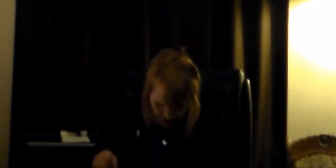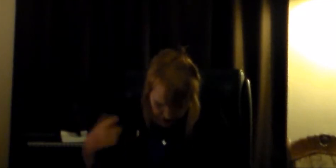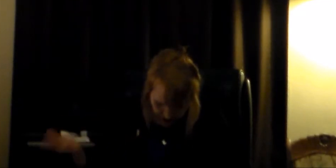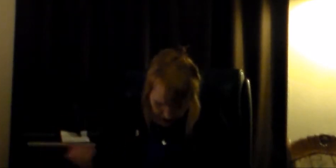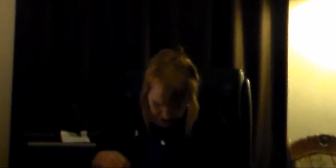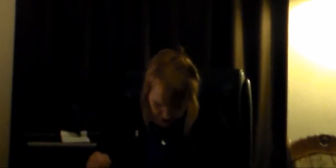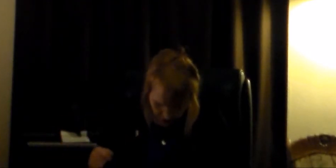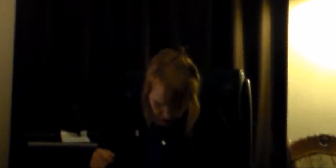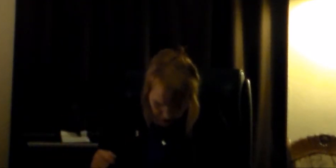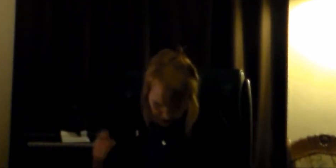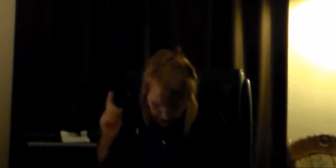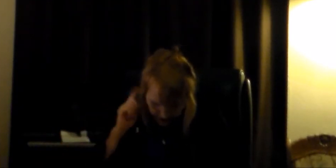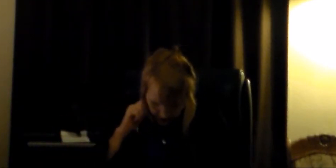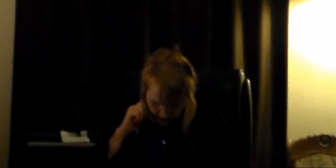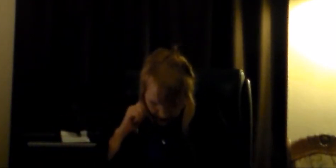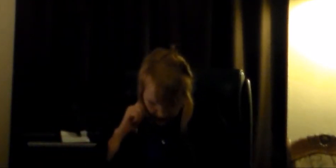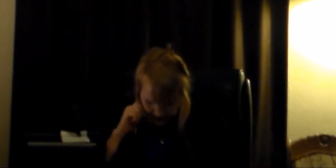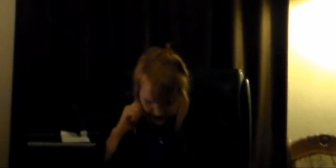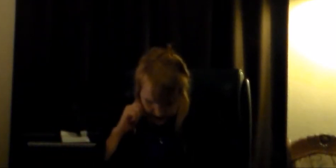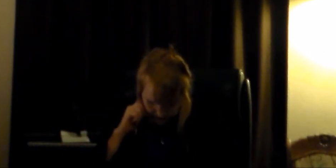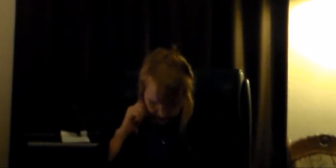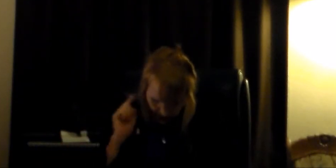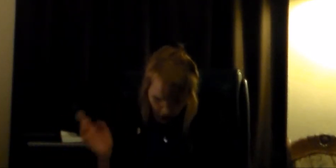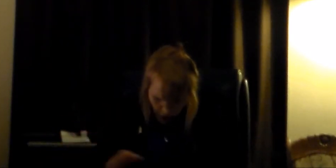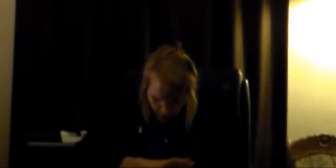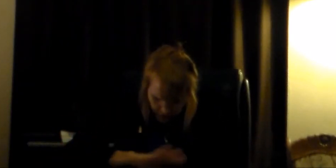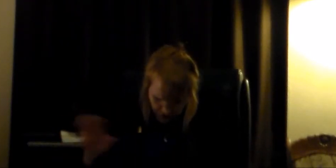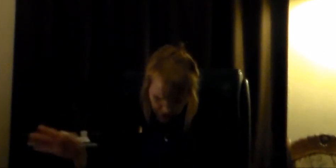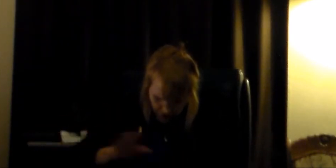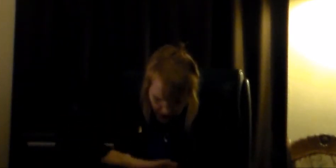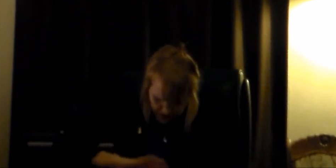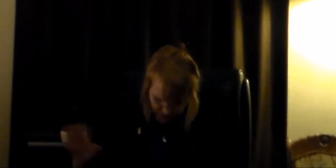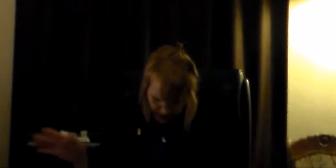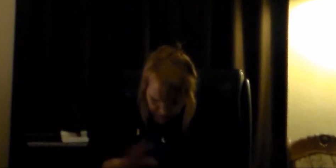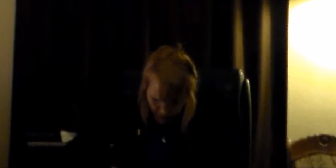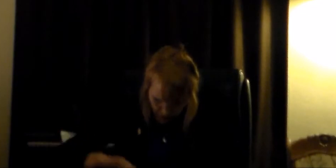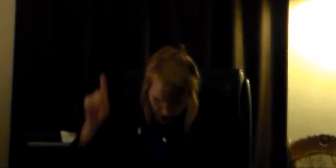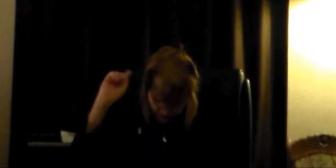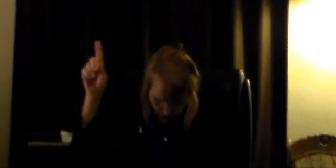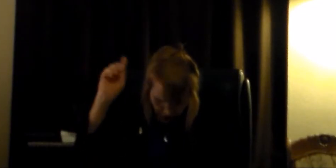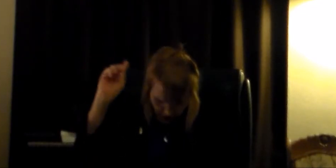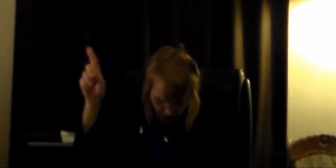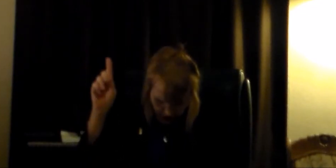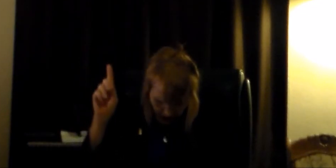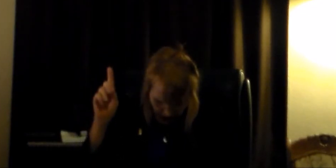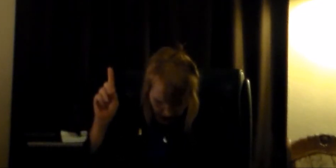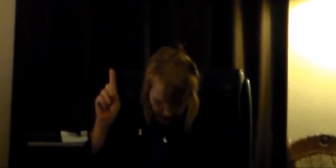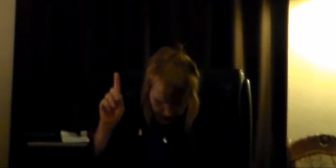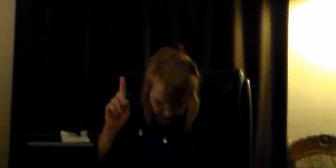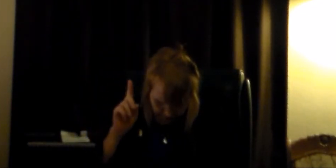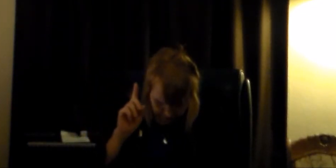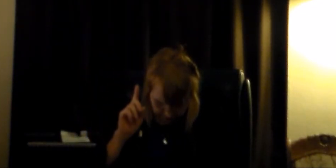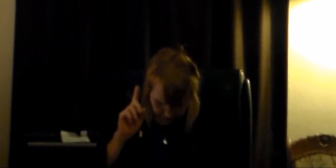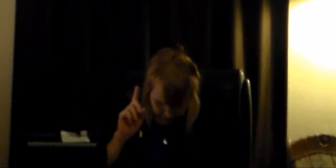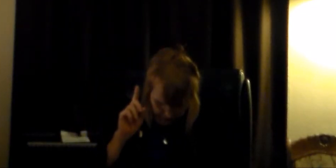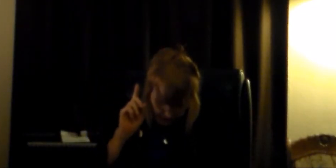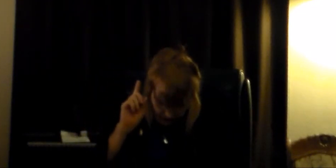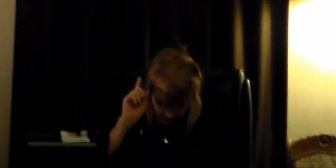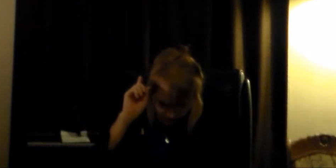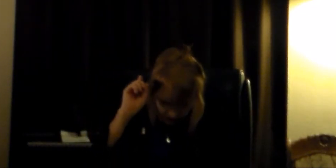Jesus answered, hear this, O Israel, God's people, the Lord our God